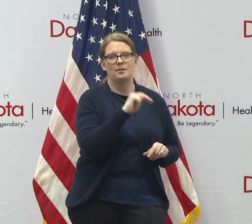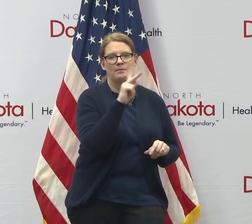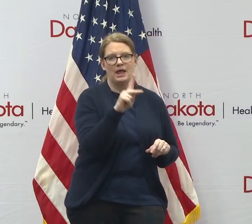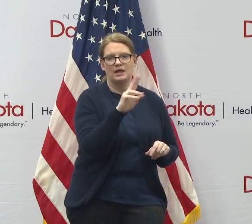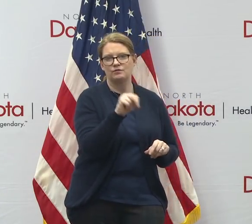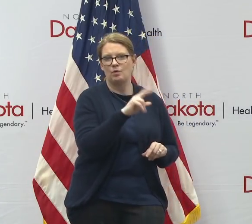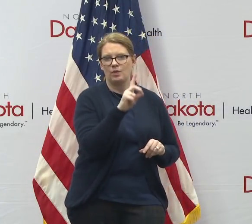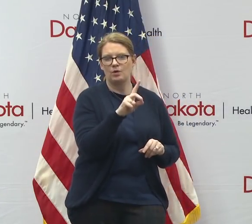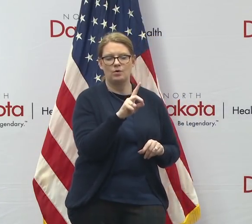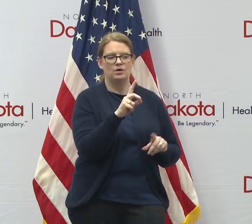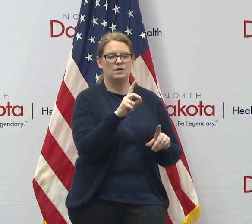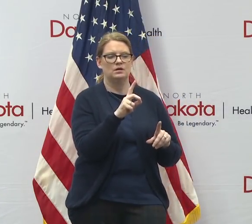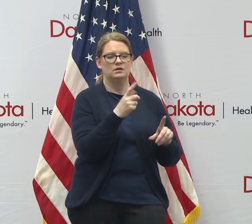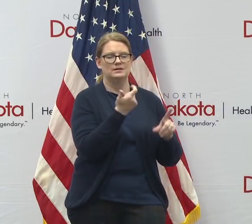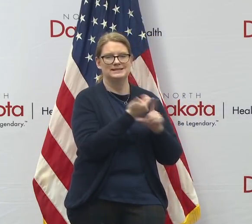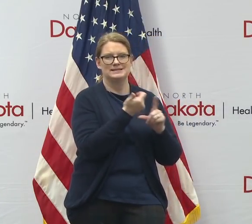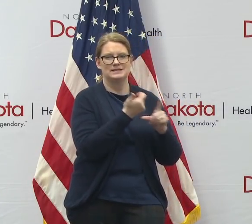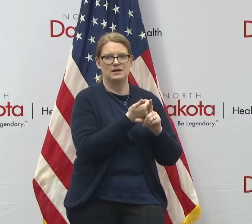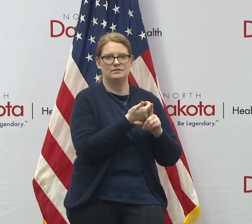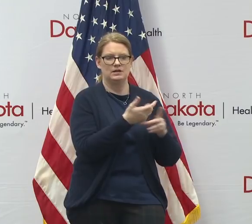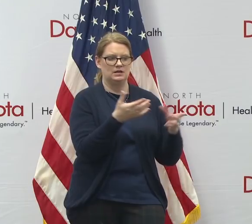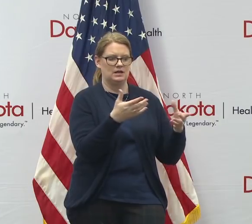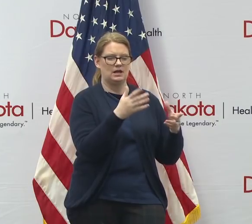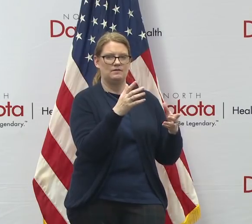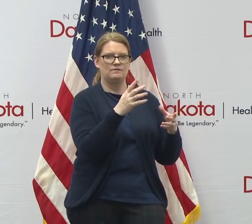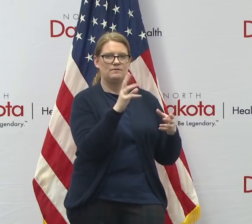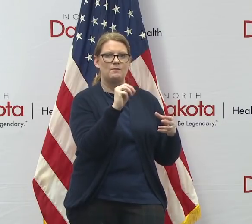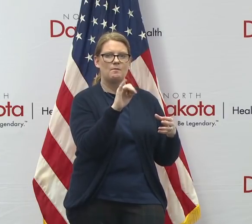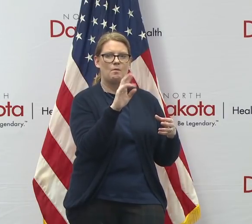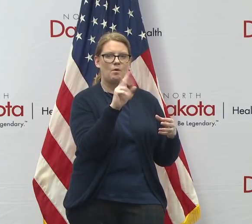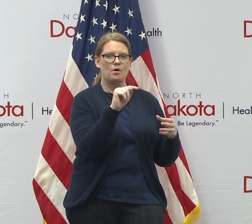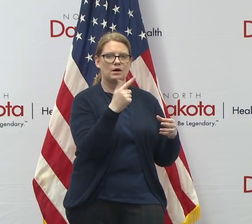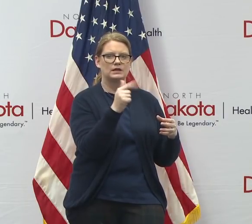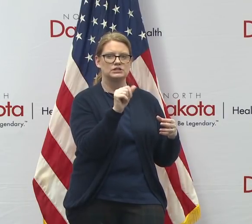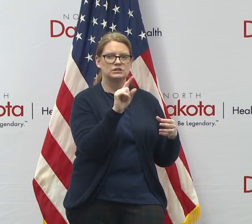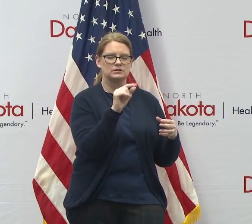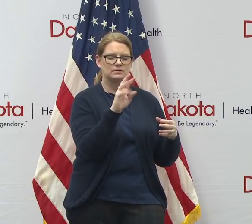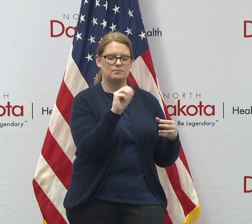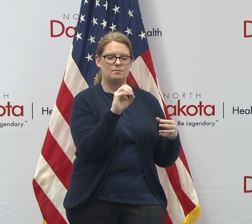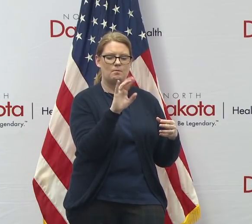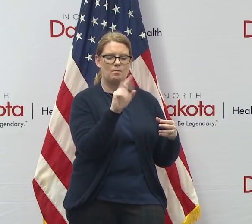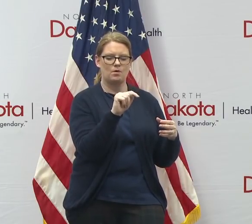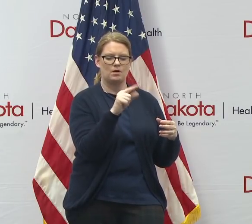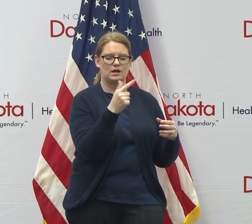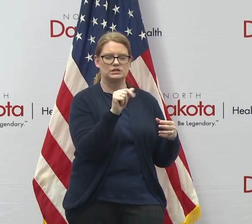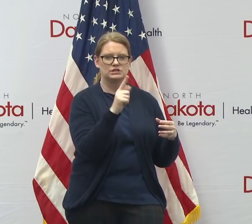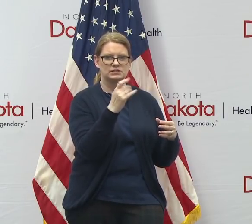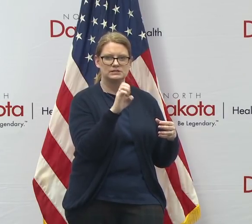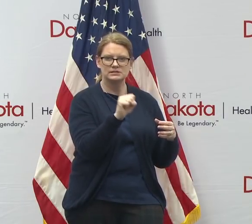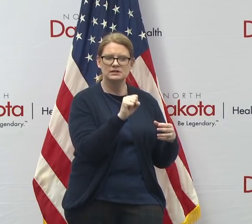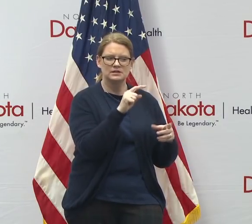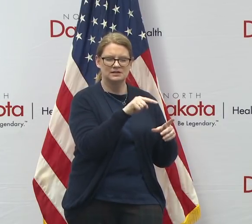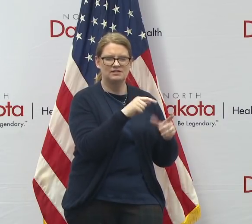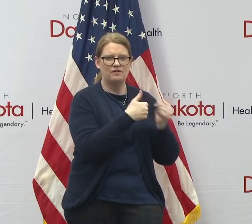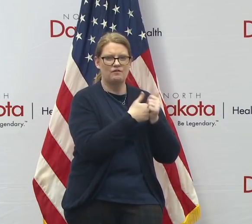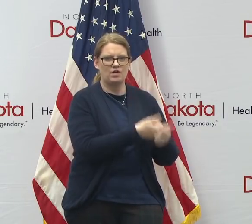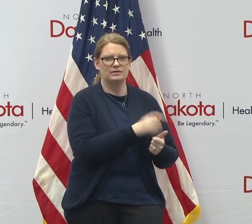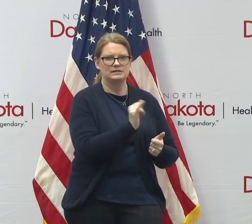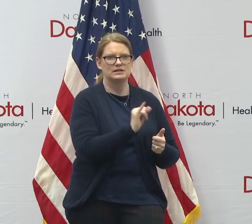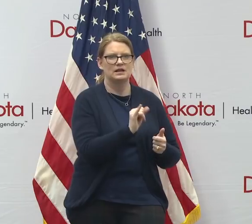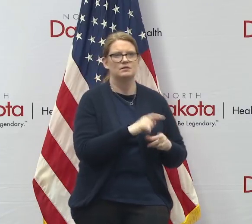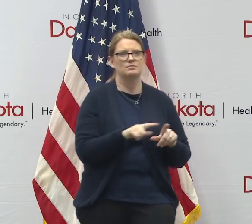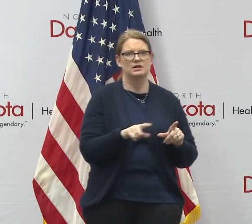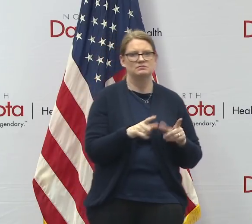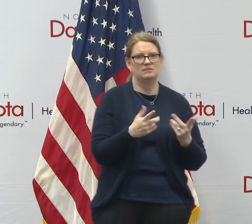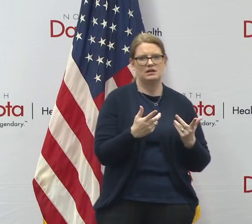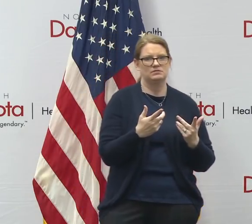a portfolio of mortgages, is also following that same guidelines, and we can follow up with that information, but that was all